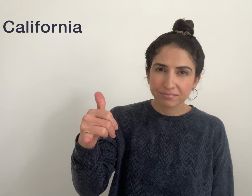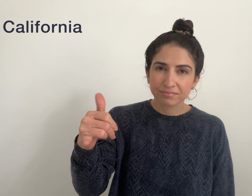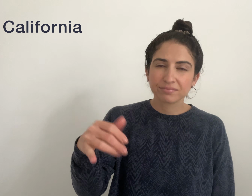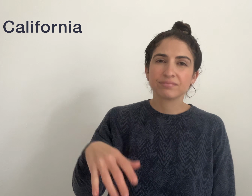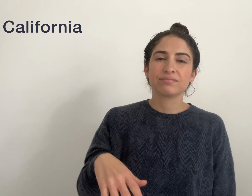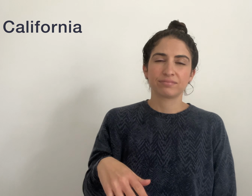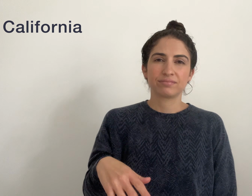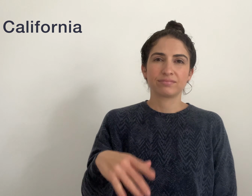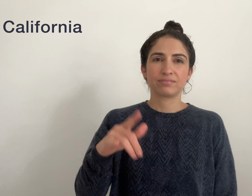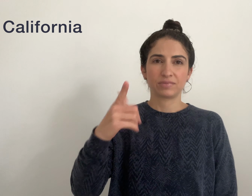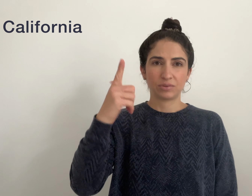California.